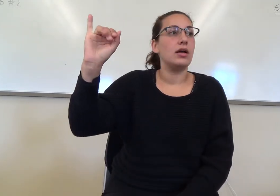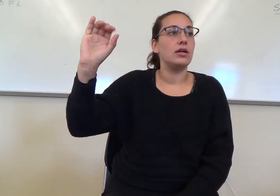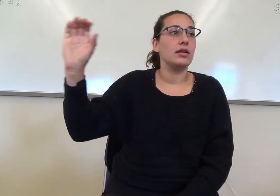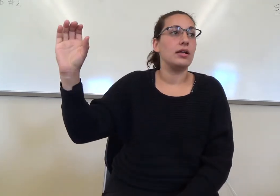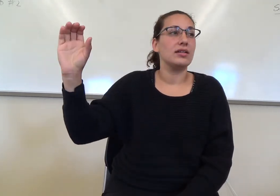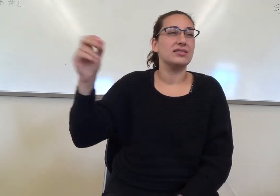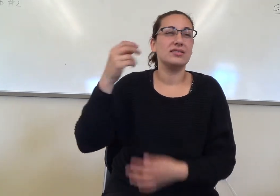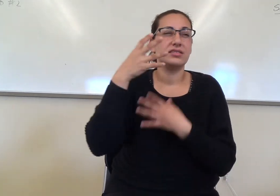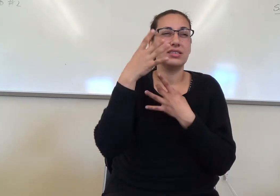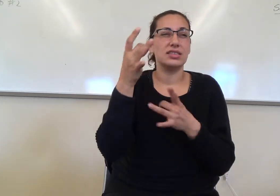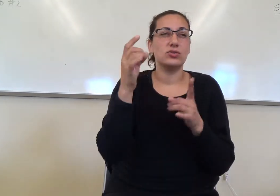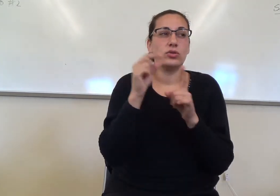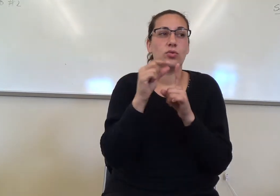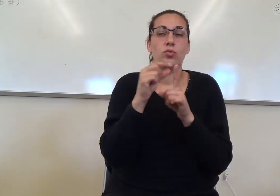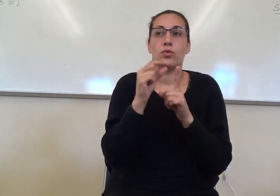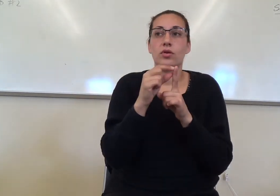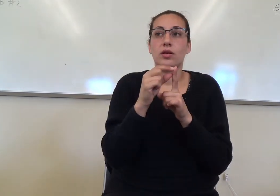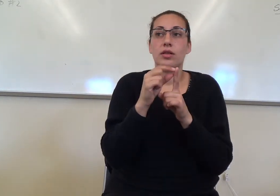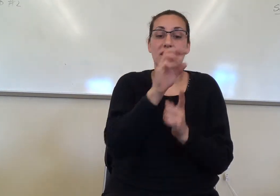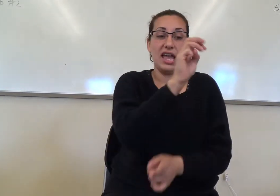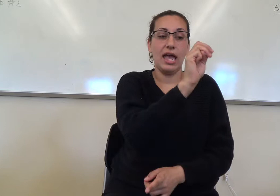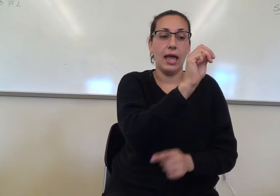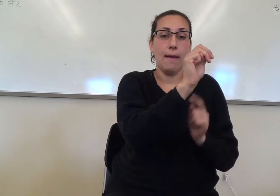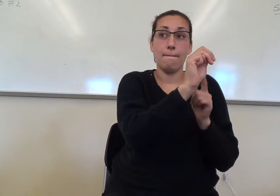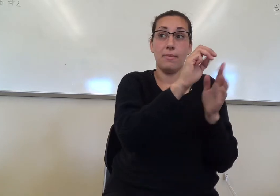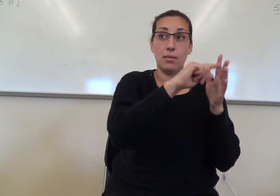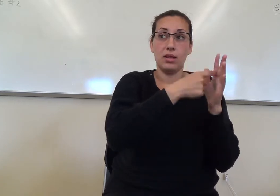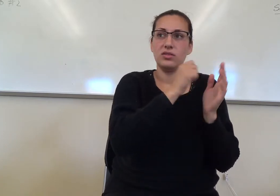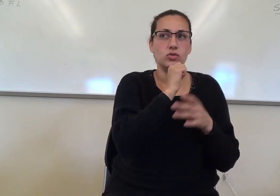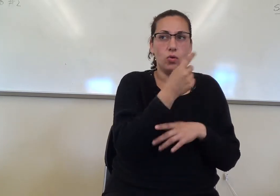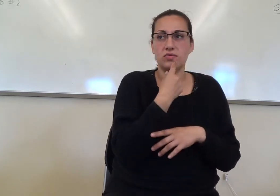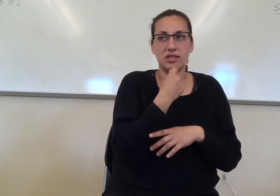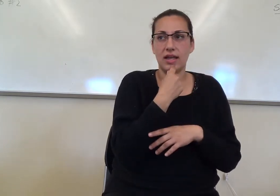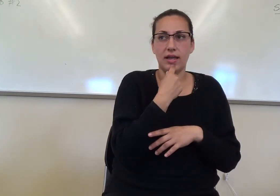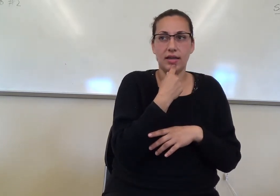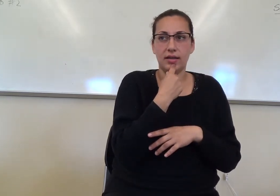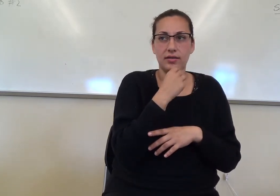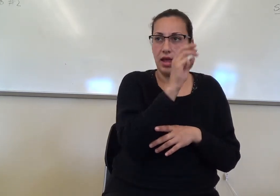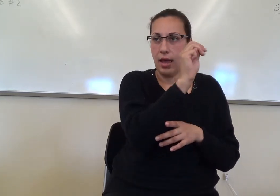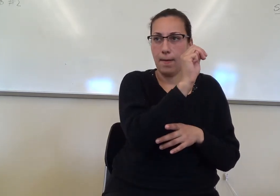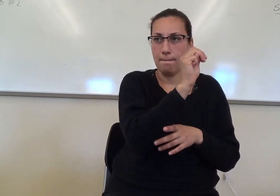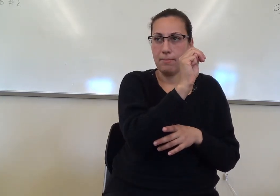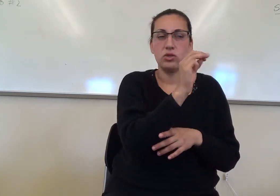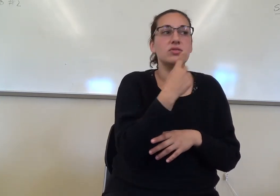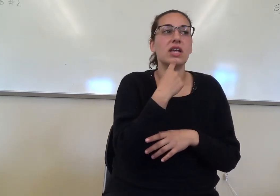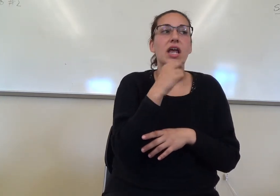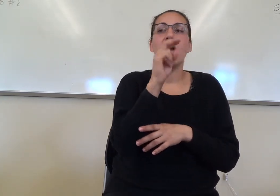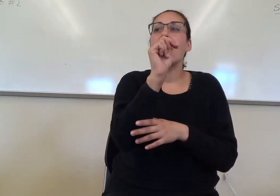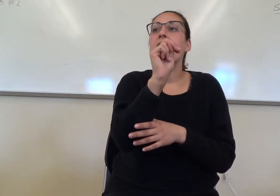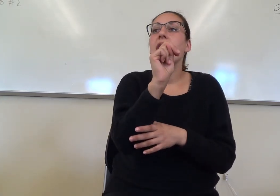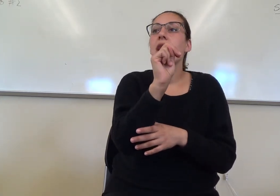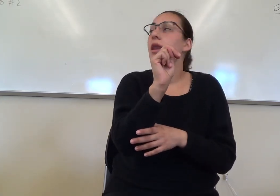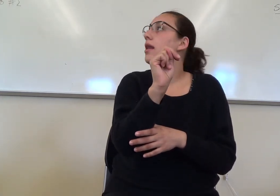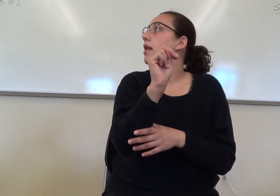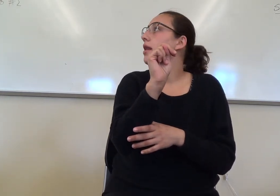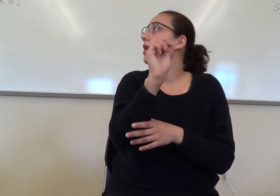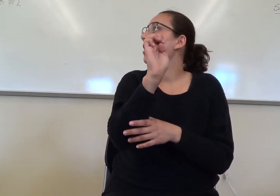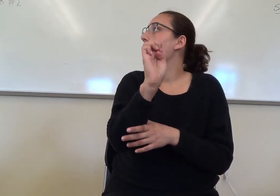you don't pronounce the first M. It's using a mnemonic device, which